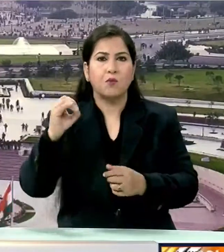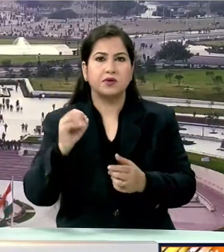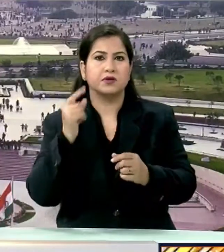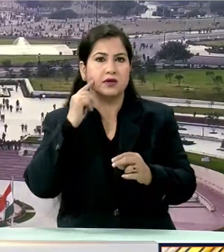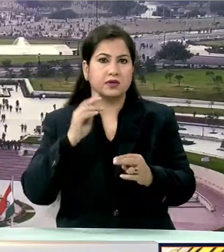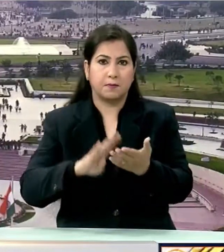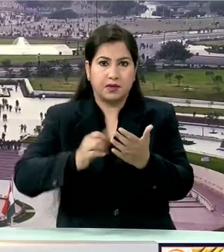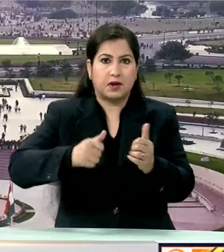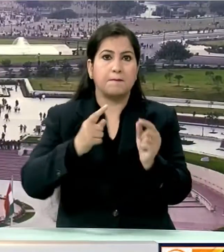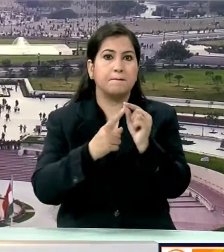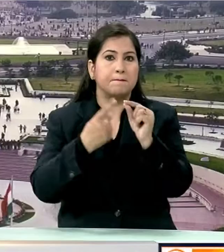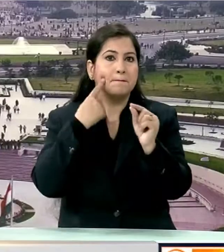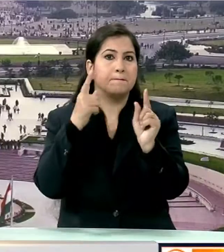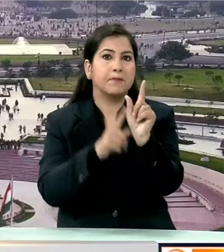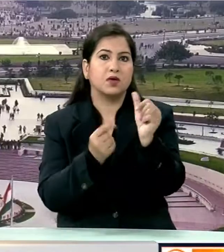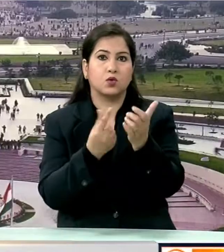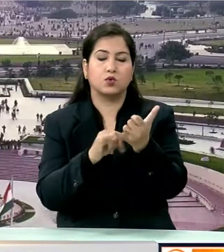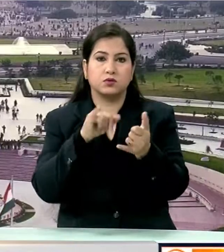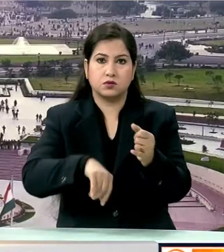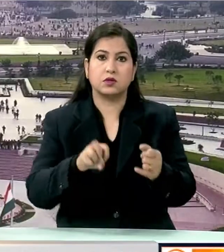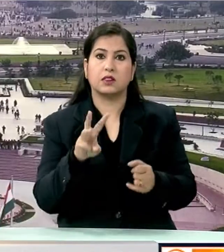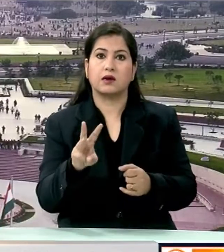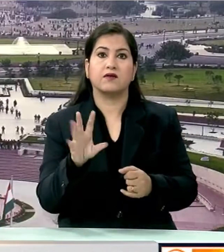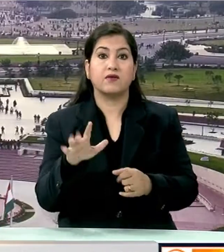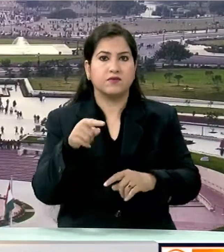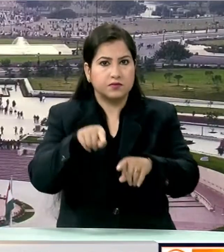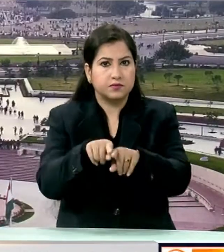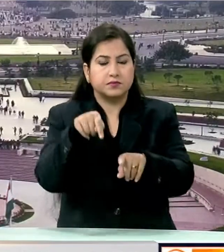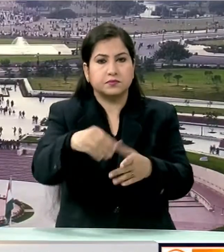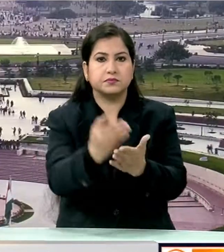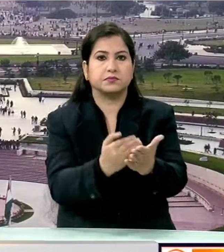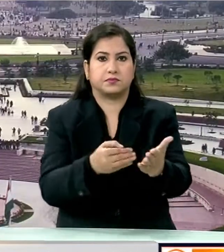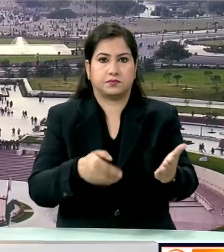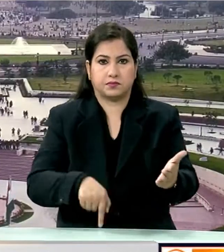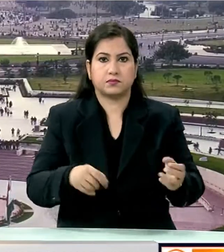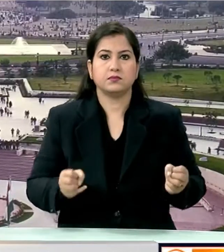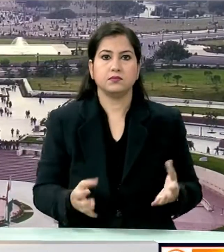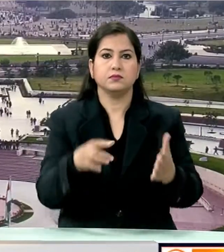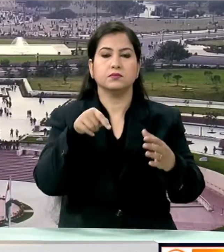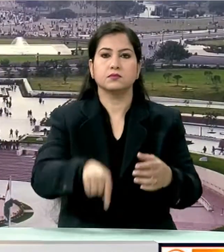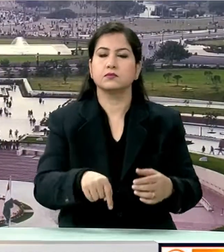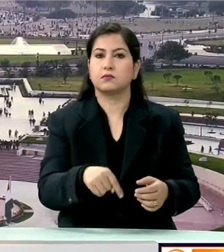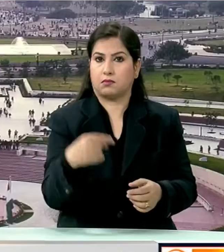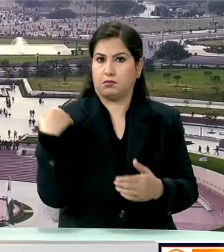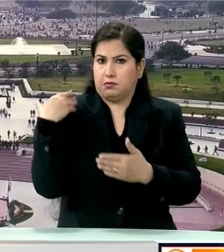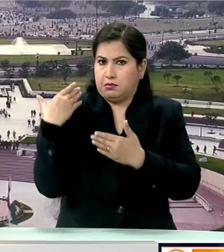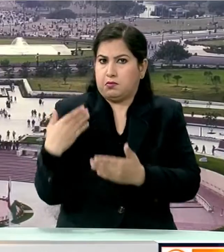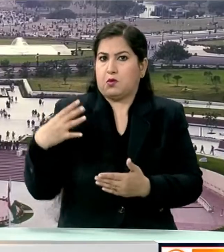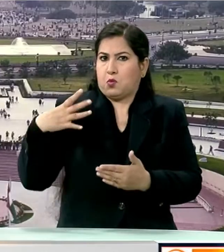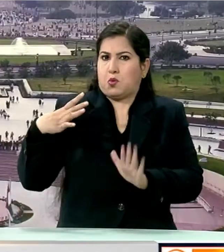Minister Piyush Goyal will inaugurate the 35th edition of AHAR 2020 at Pragati Maidan. AHAR is one of the most